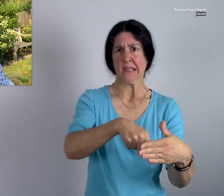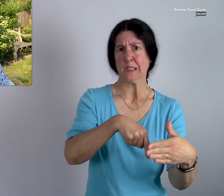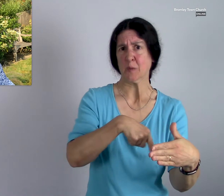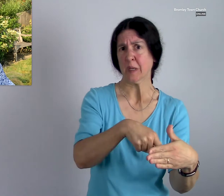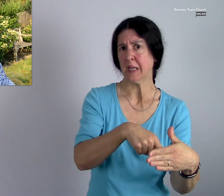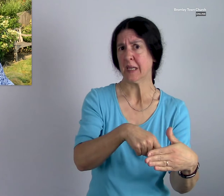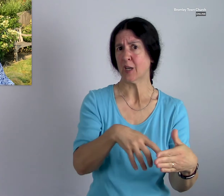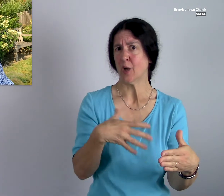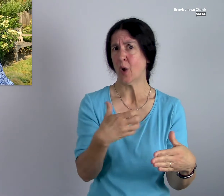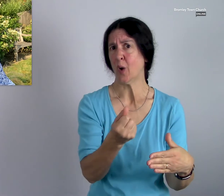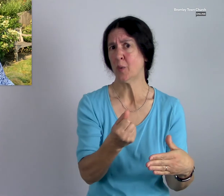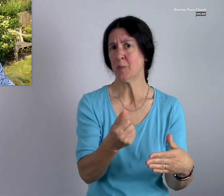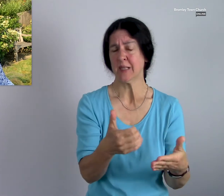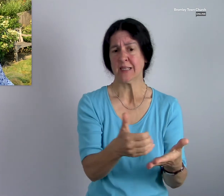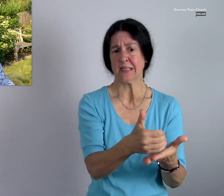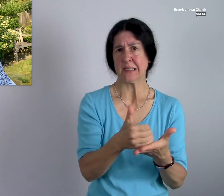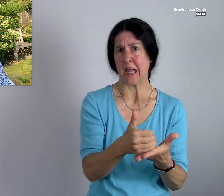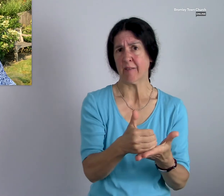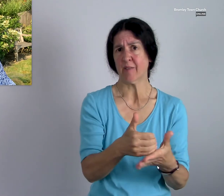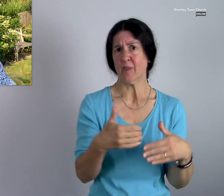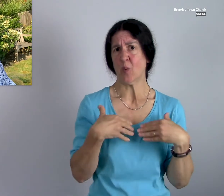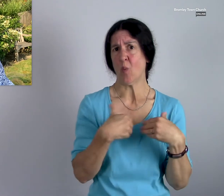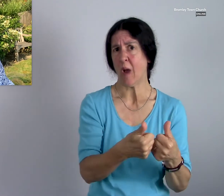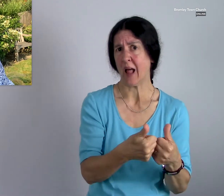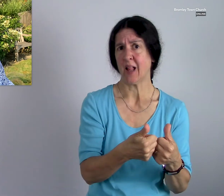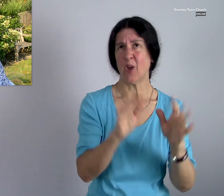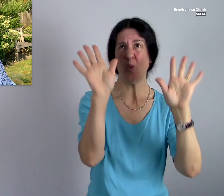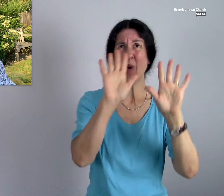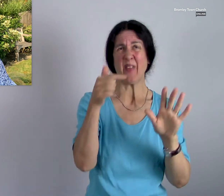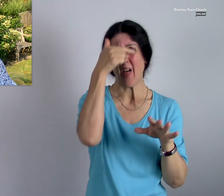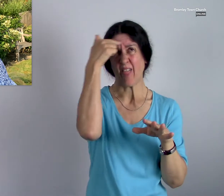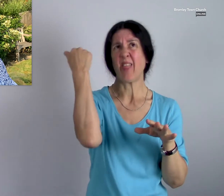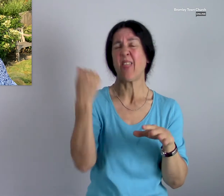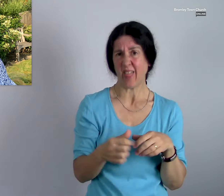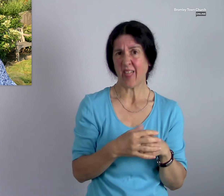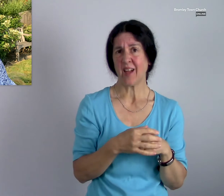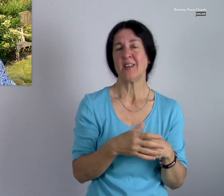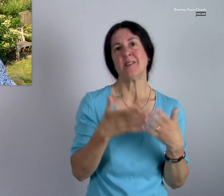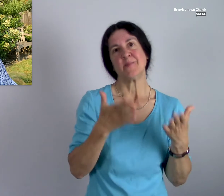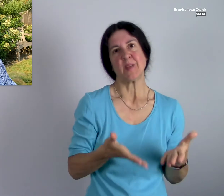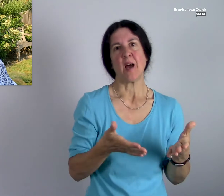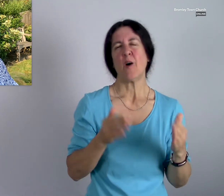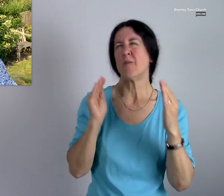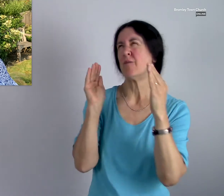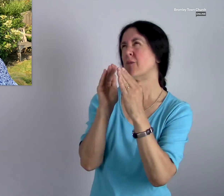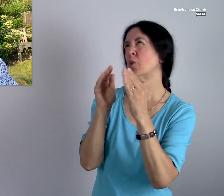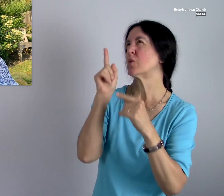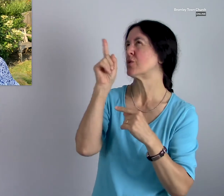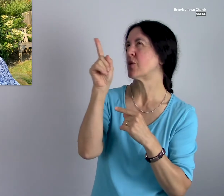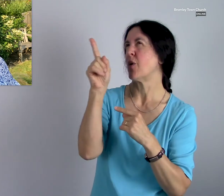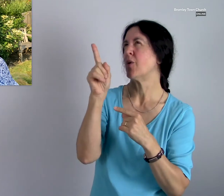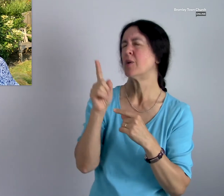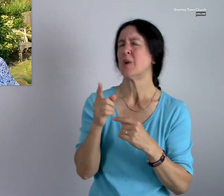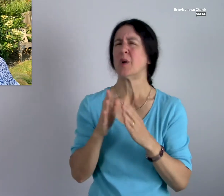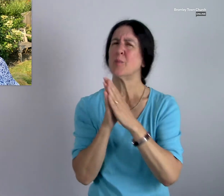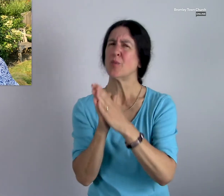and well this week during this hot weather. And now, as you take a moment out to focus on God, we pray that you will